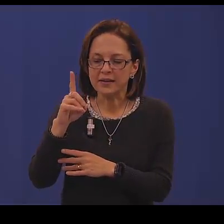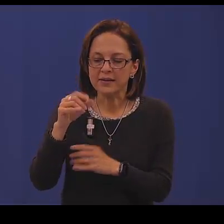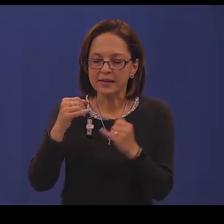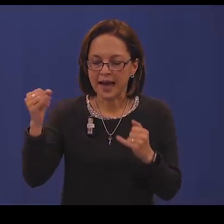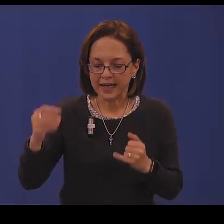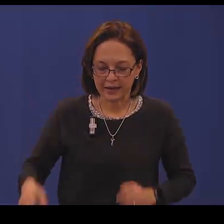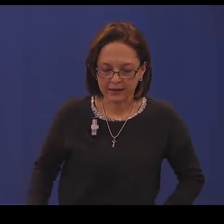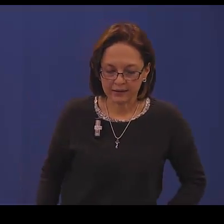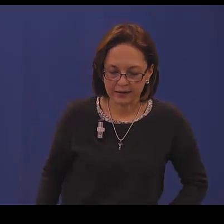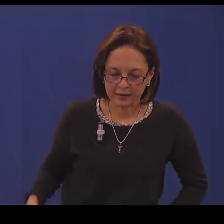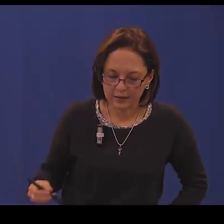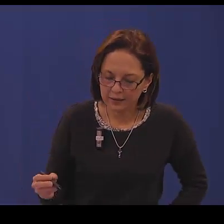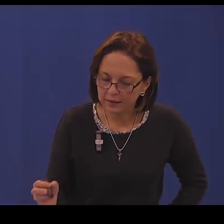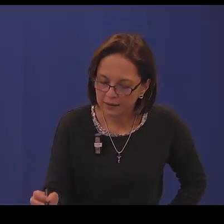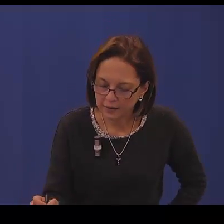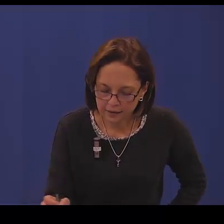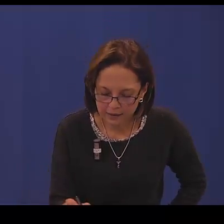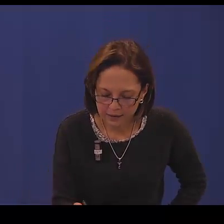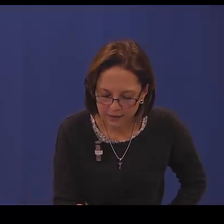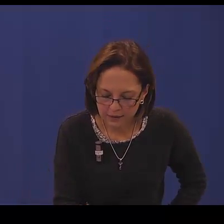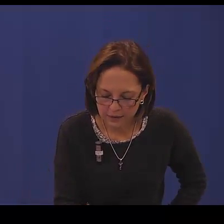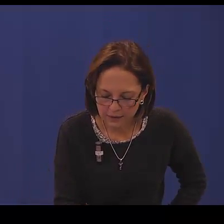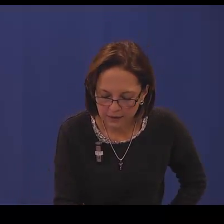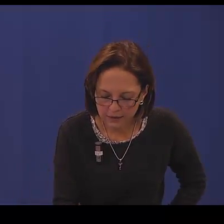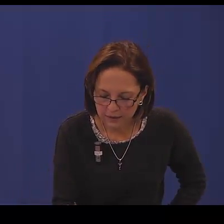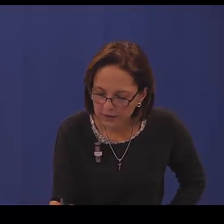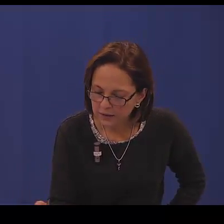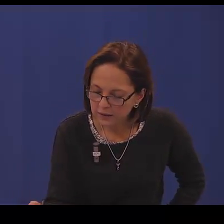solid line.